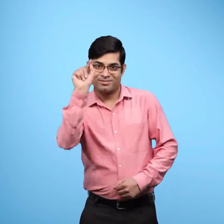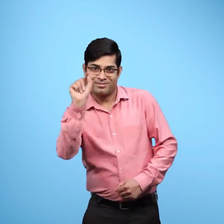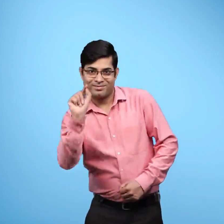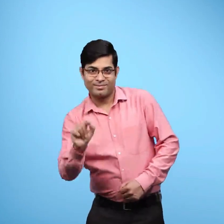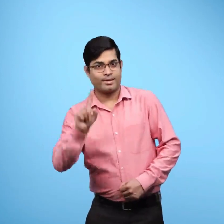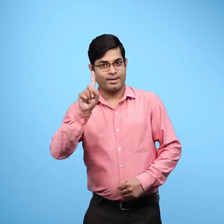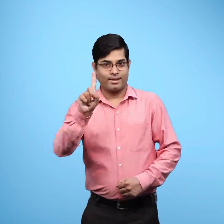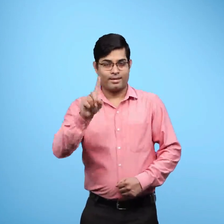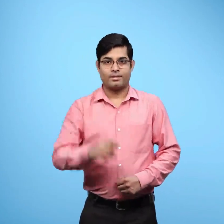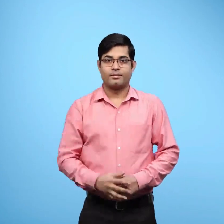Instruction 1.